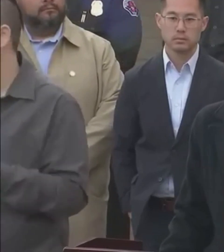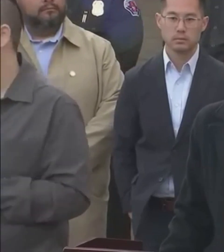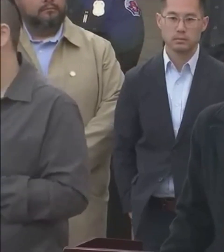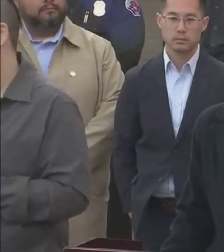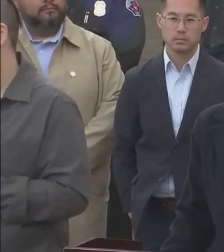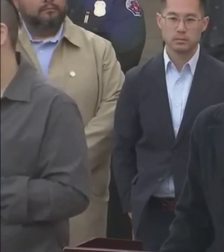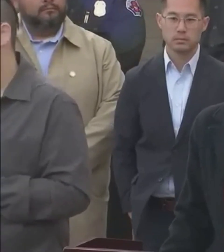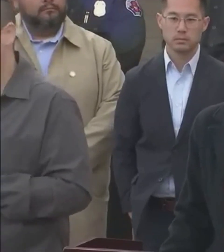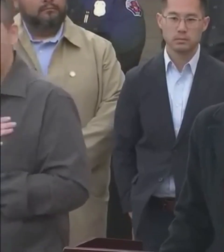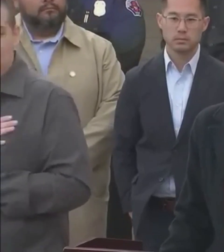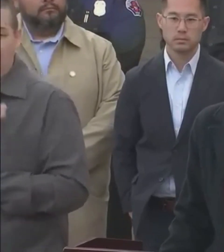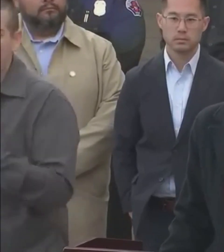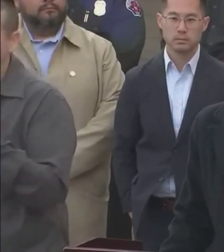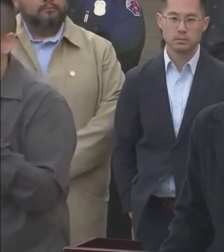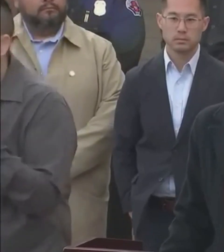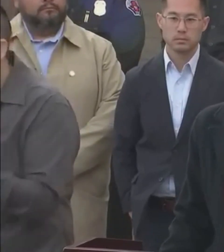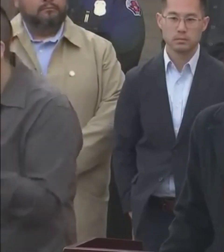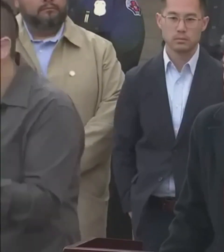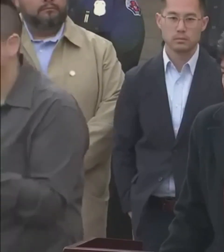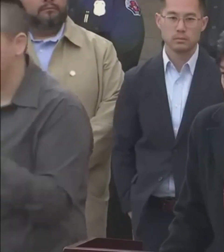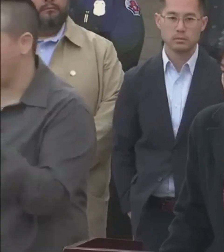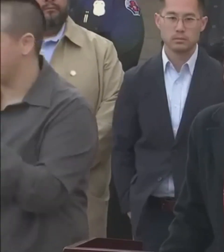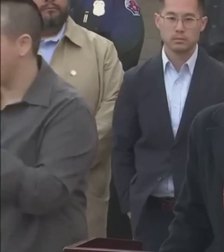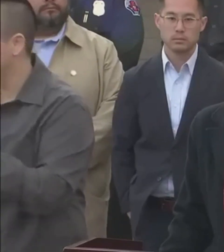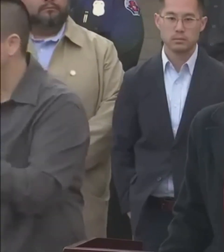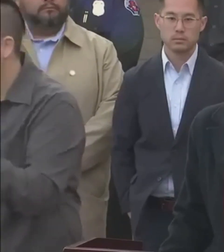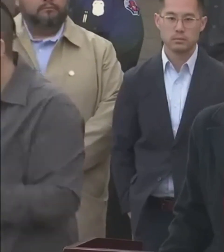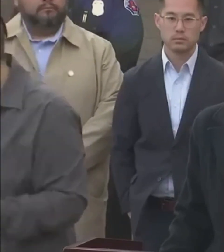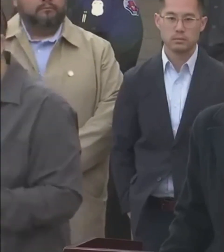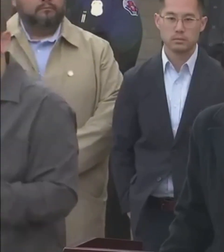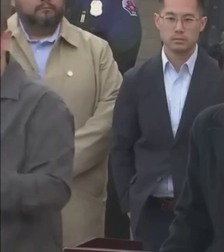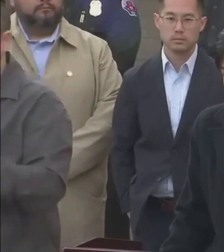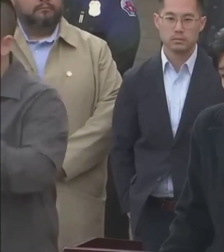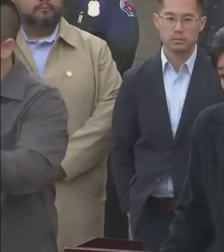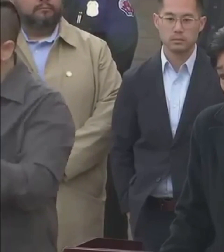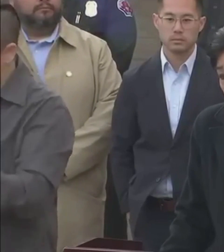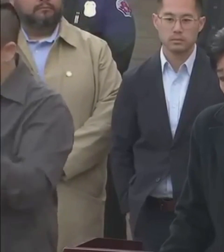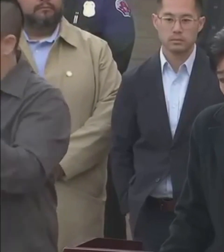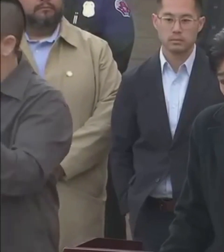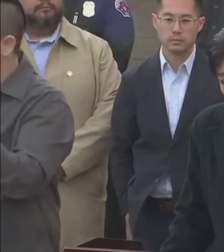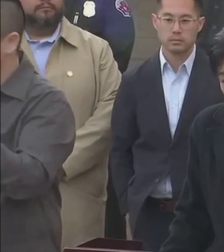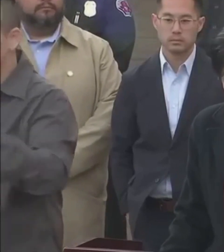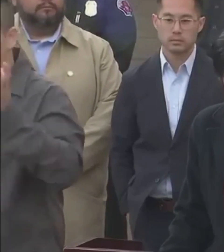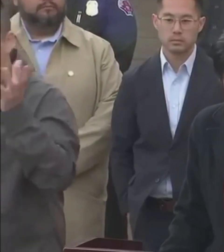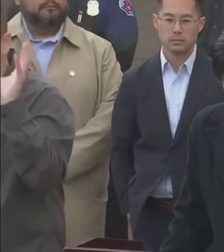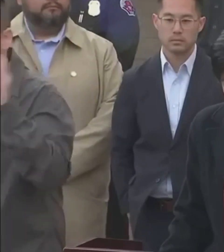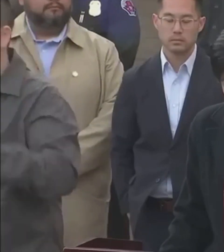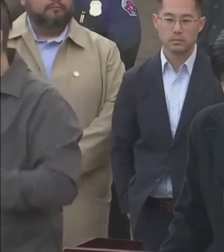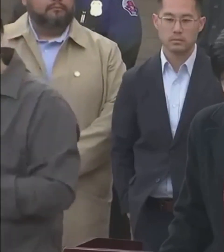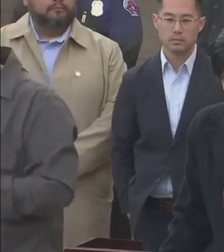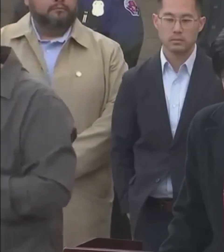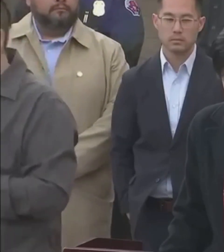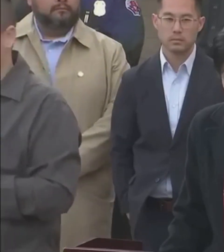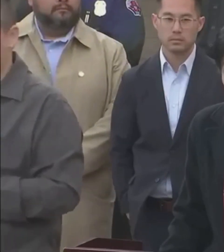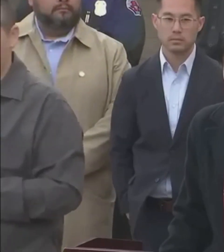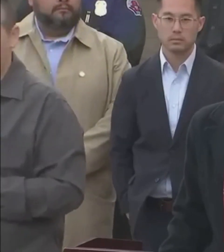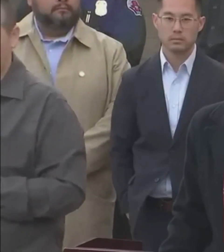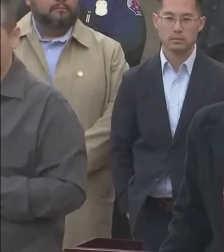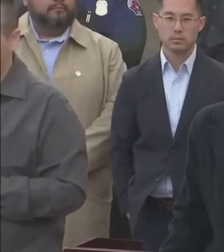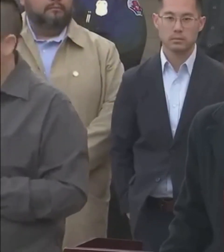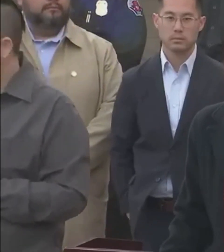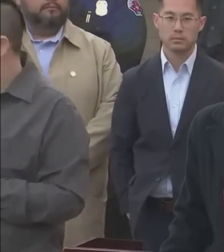Mike Garcia, R. Santa Clarita, Rebecca and I are appealing to God for the people in question and their groups of this silly and underhanded